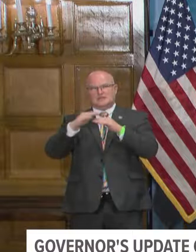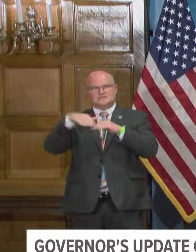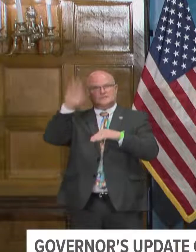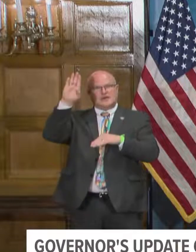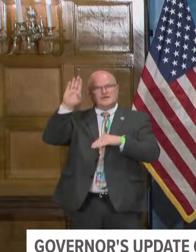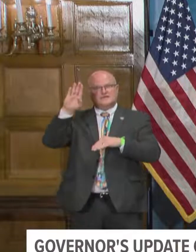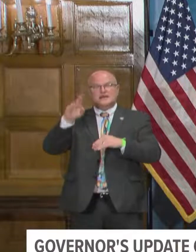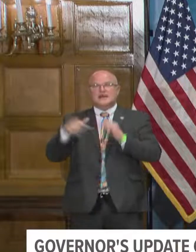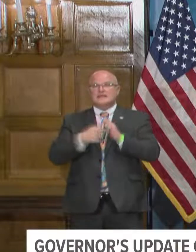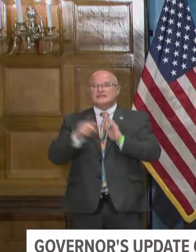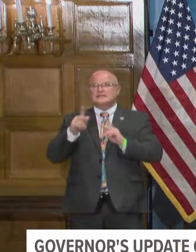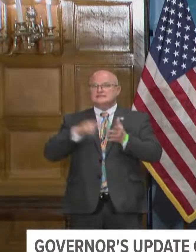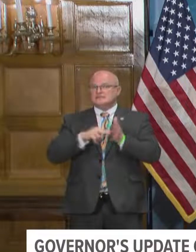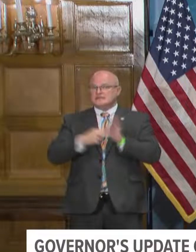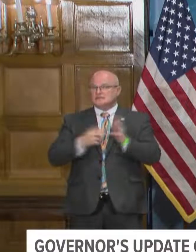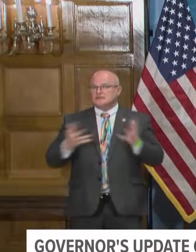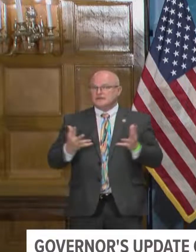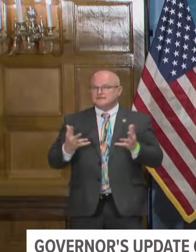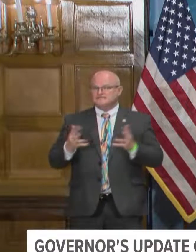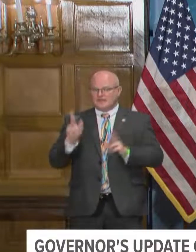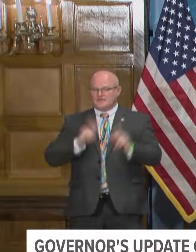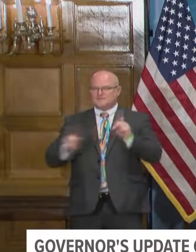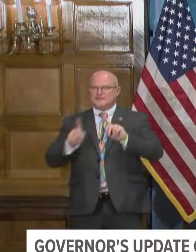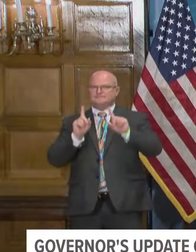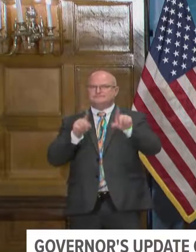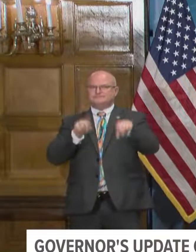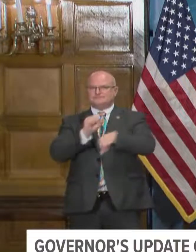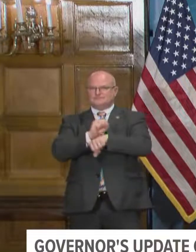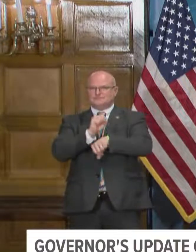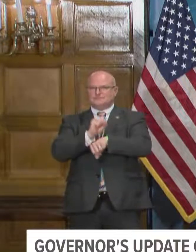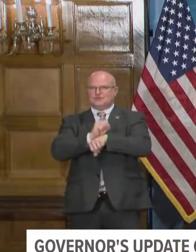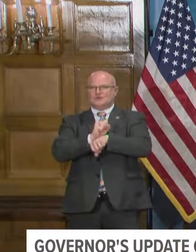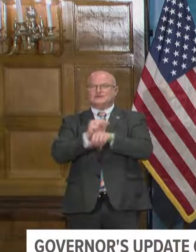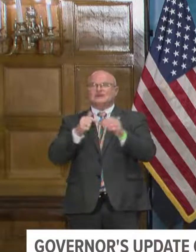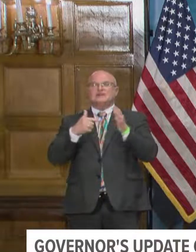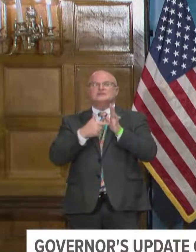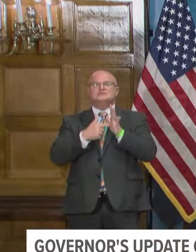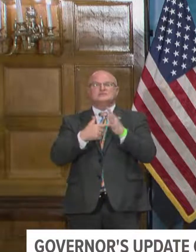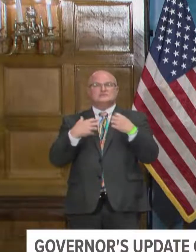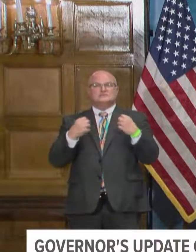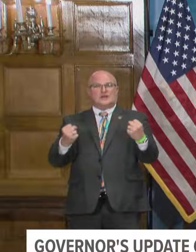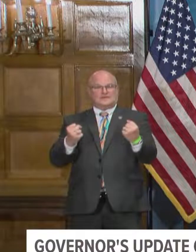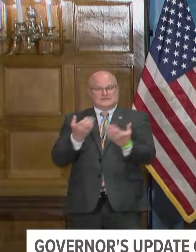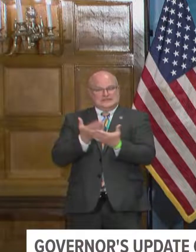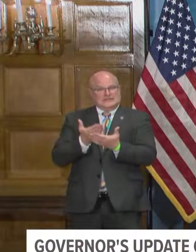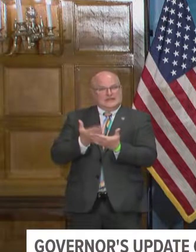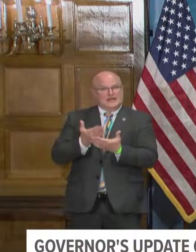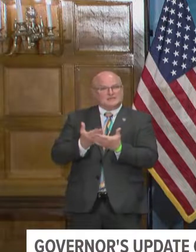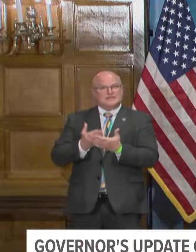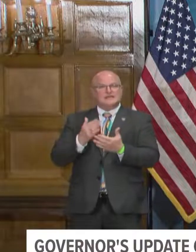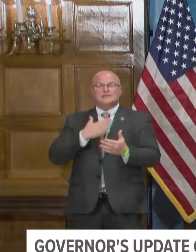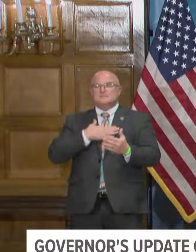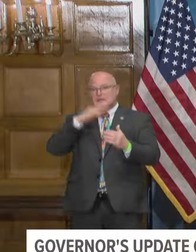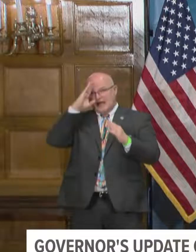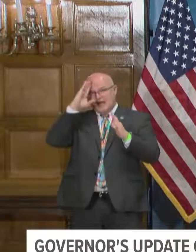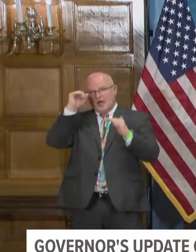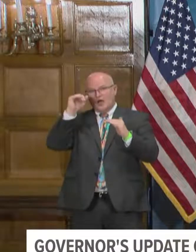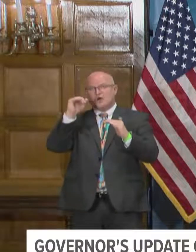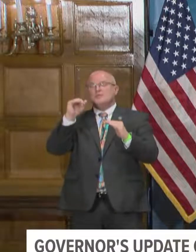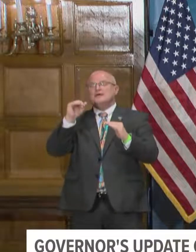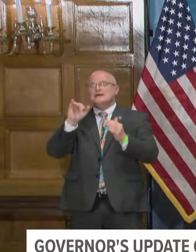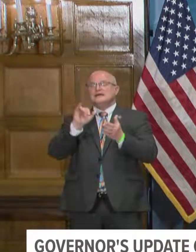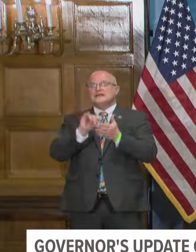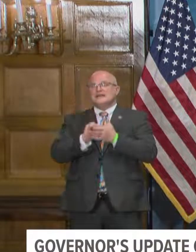means people are returning to work and showing confidence in the economy, and it's my hope and expectation that